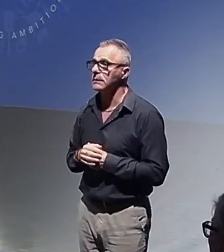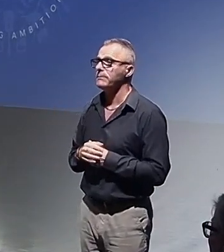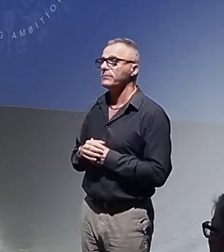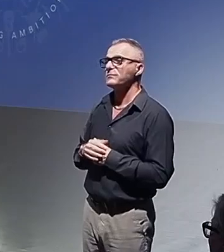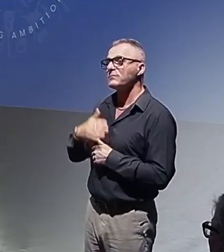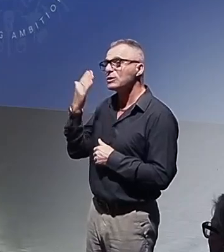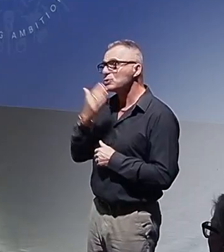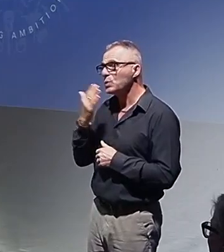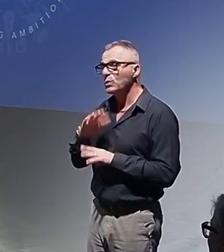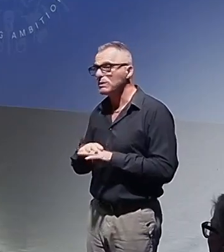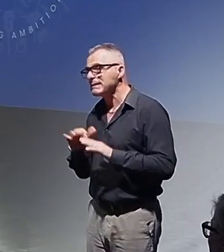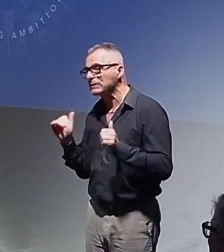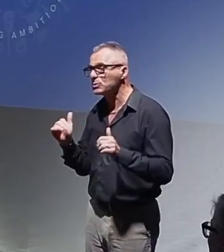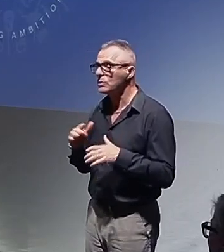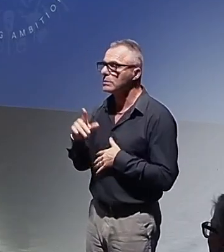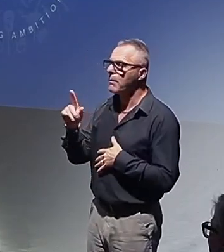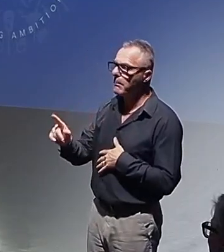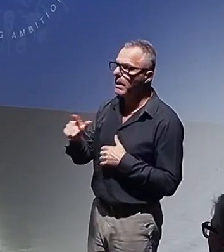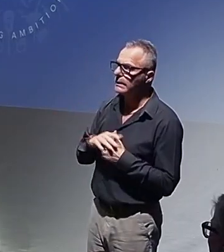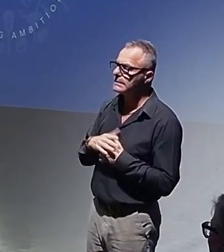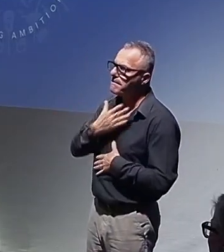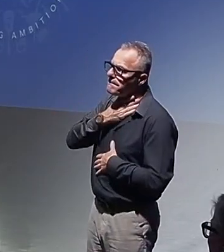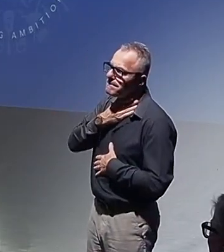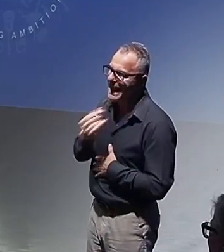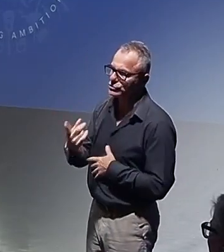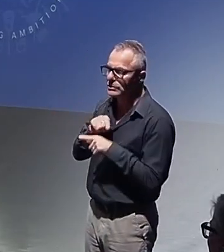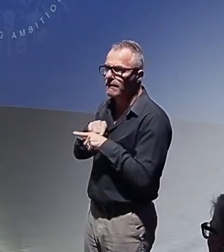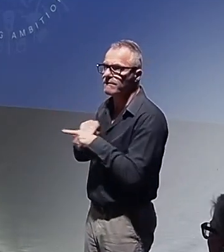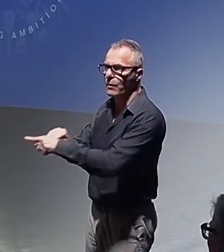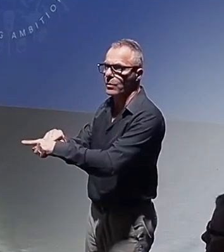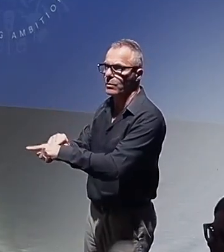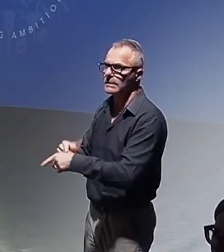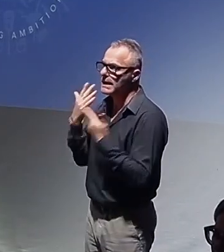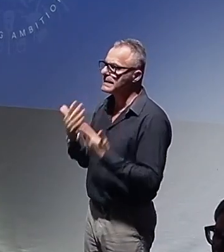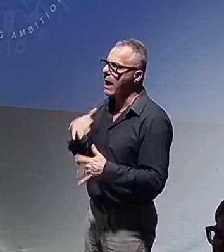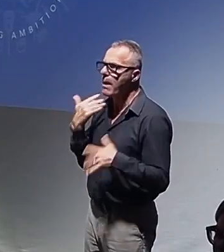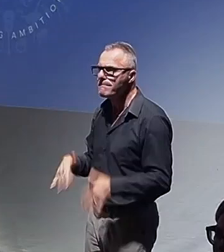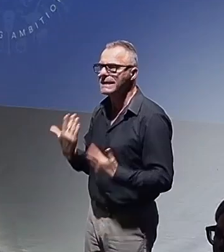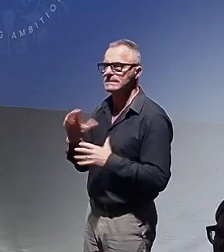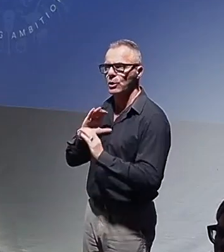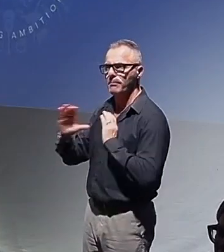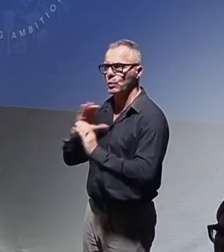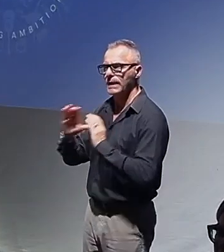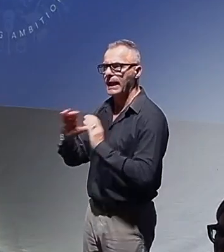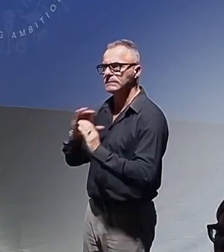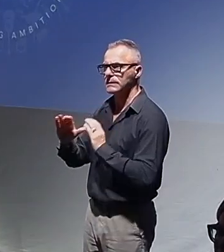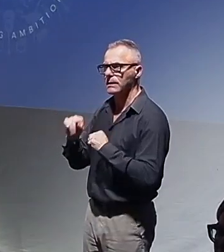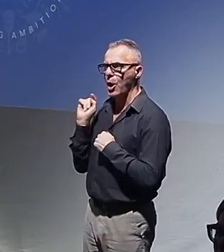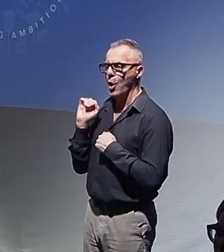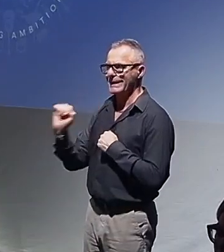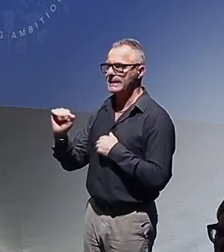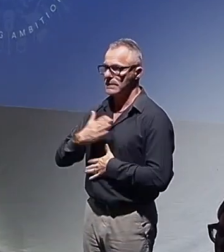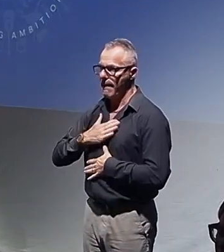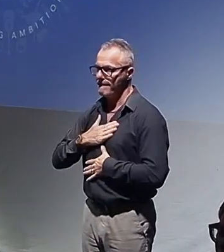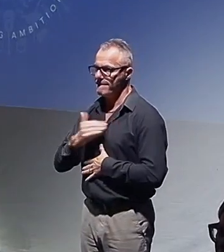thing didn't work so well, but followed an absolute passion. Yeah. And as an amazing communicator around his